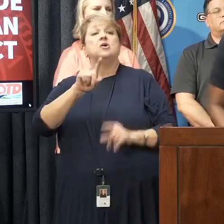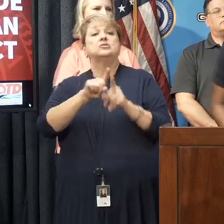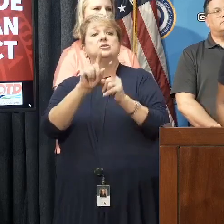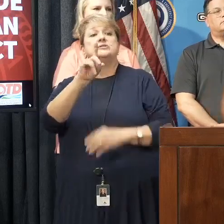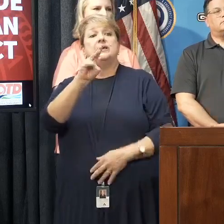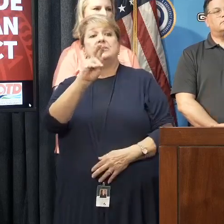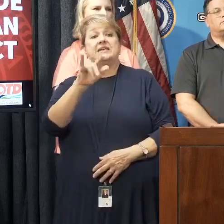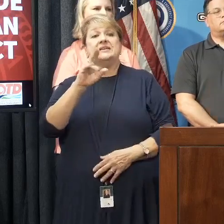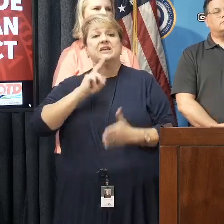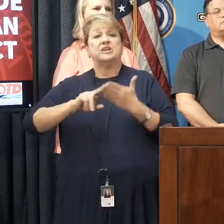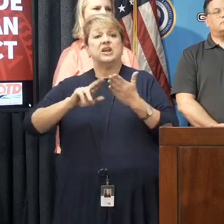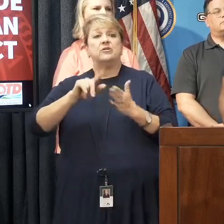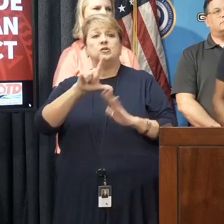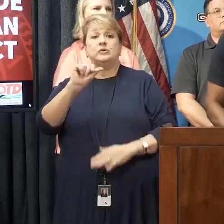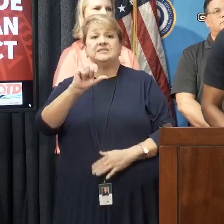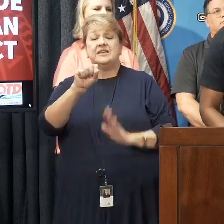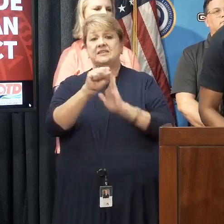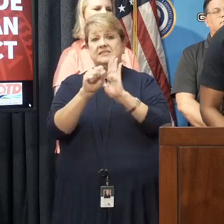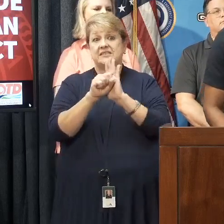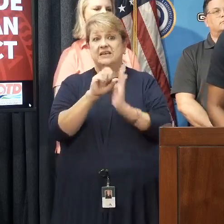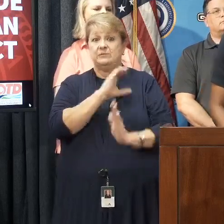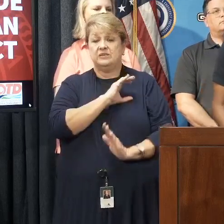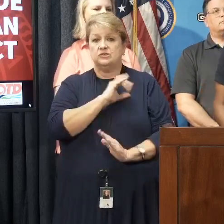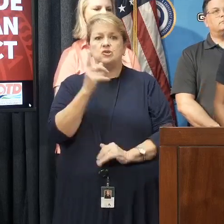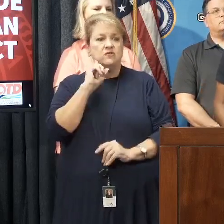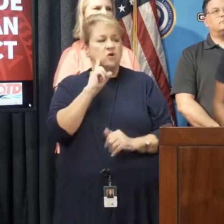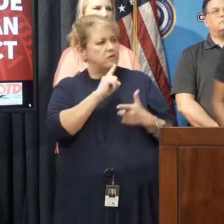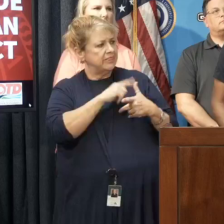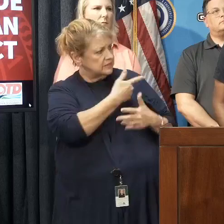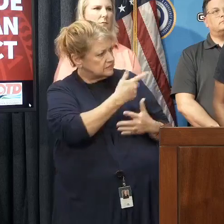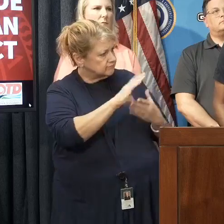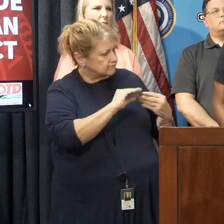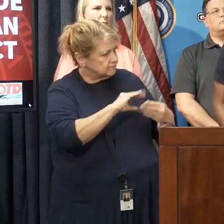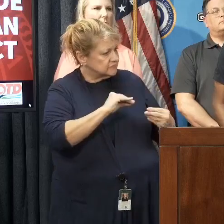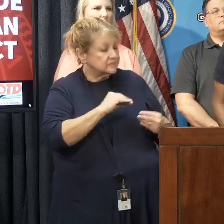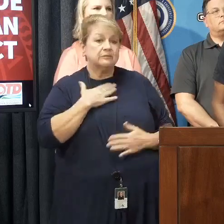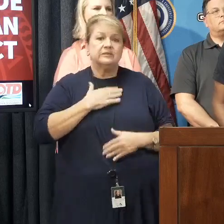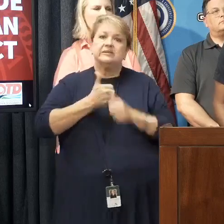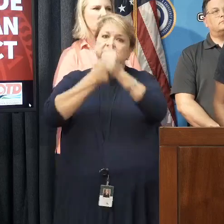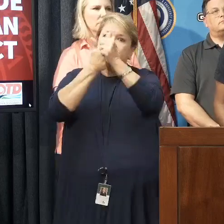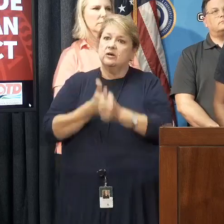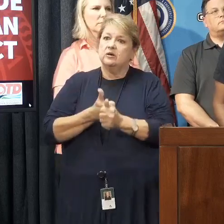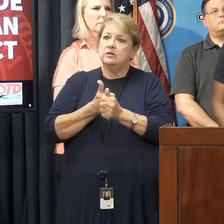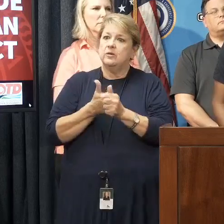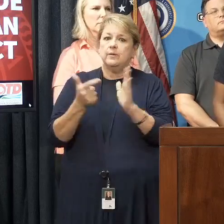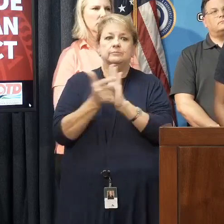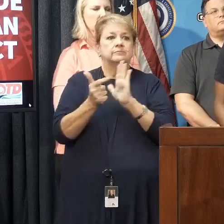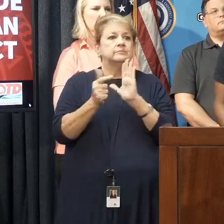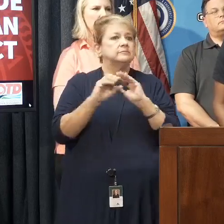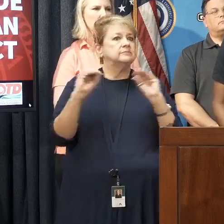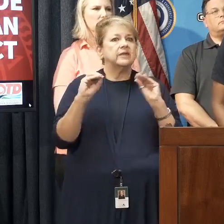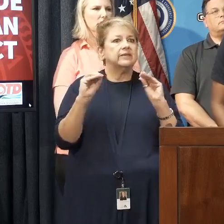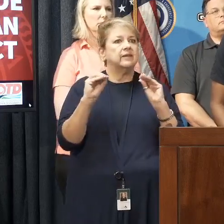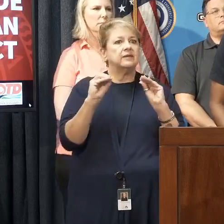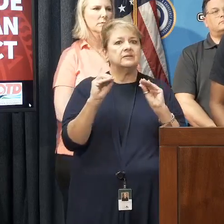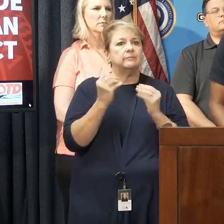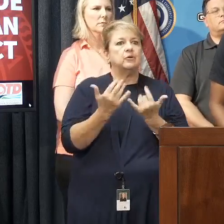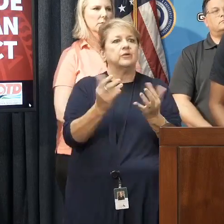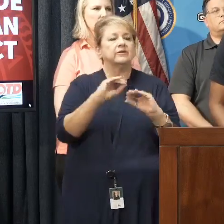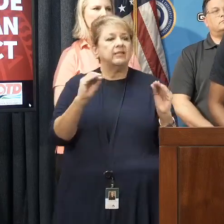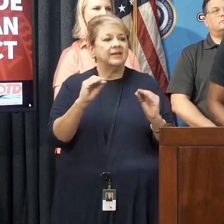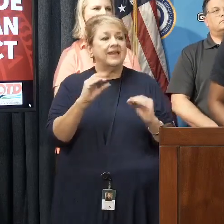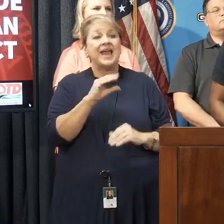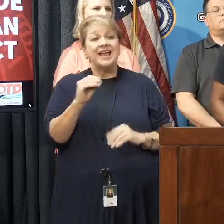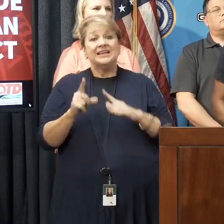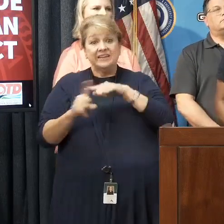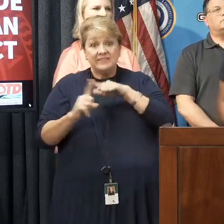As you've heard from our state partners, please heed the burn ban and evacuations if you're in the affected